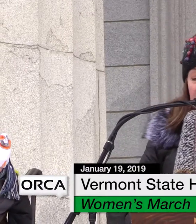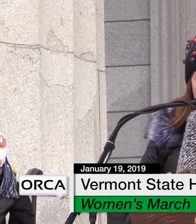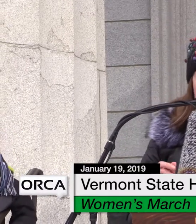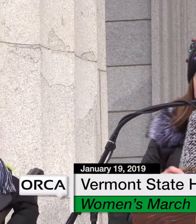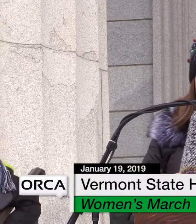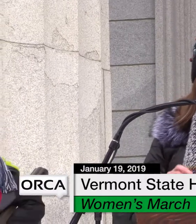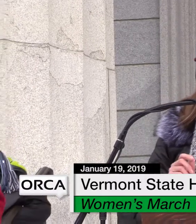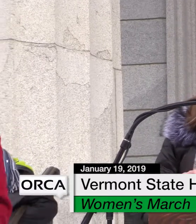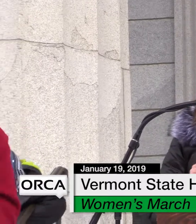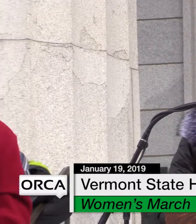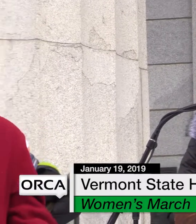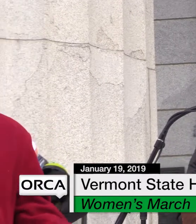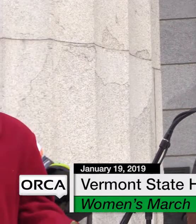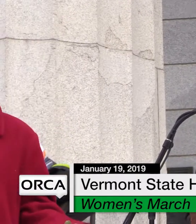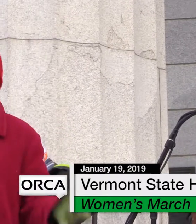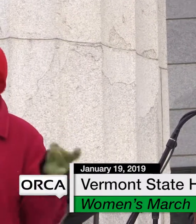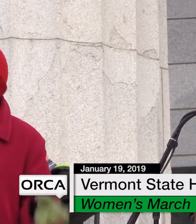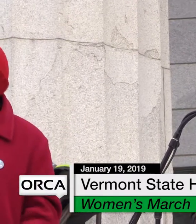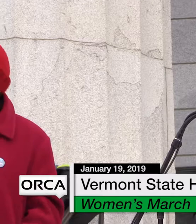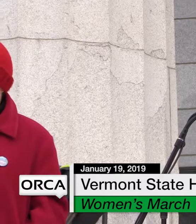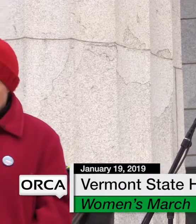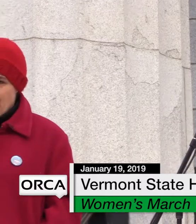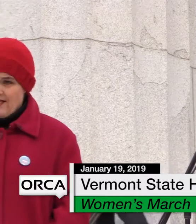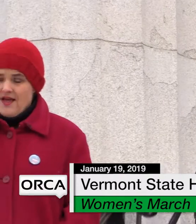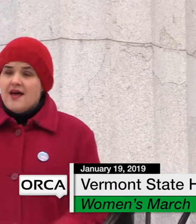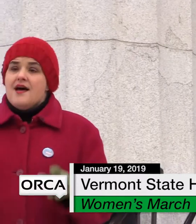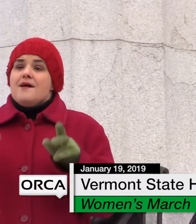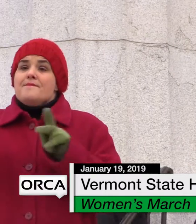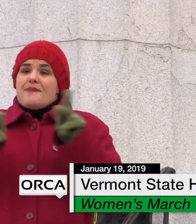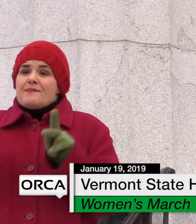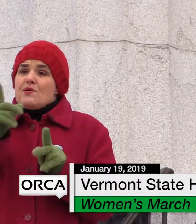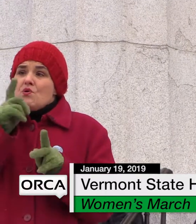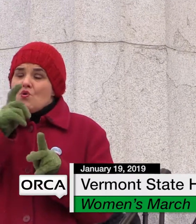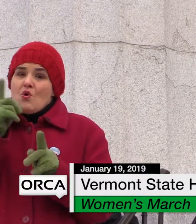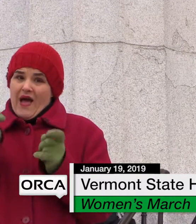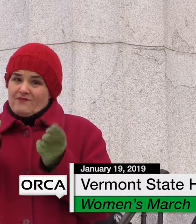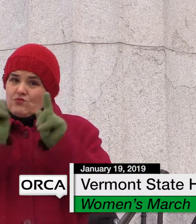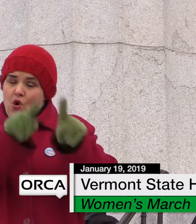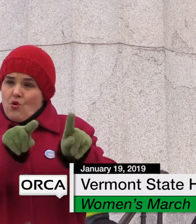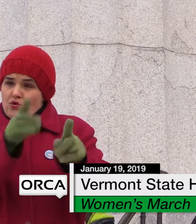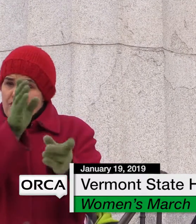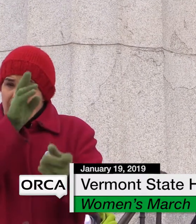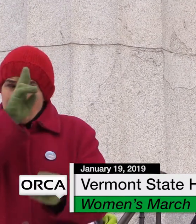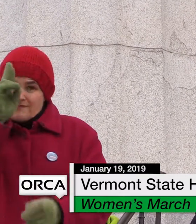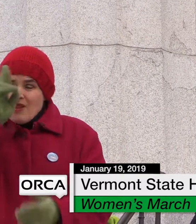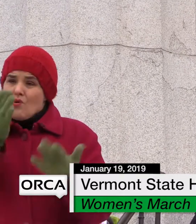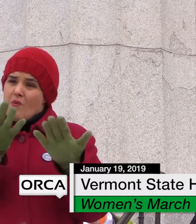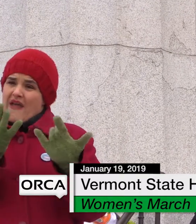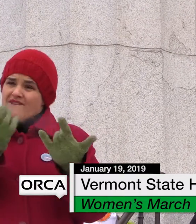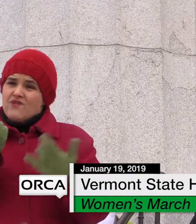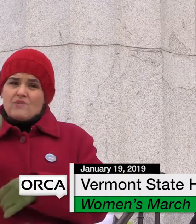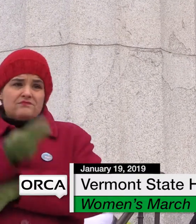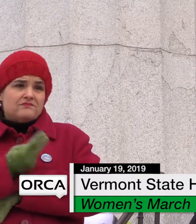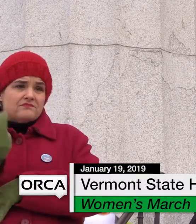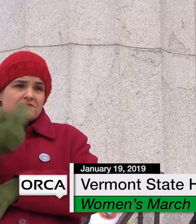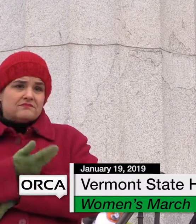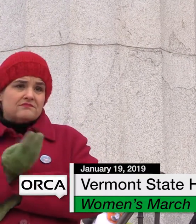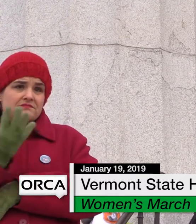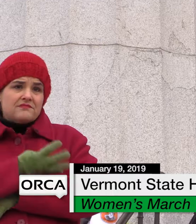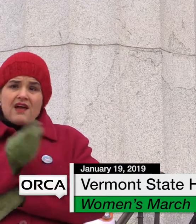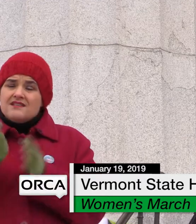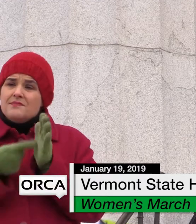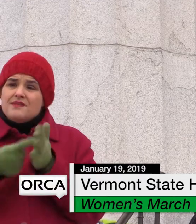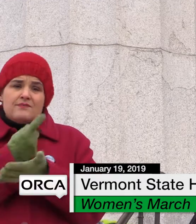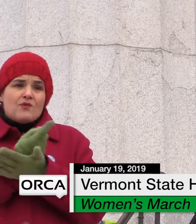In Vermont, with people with acute mental illnesses are waiting for days and sometimes longer than a week in the emergency